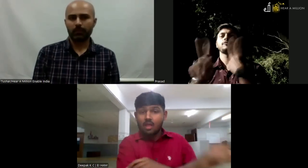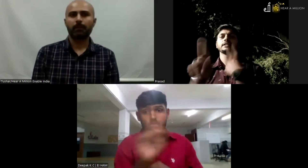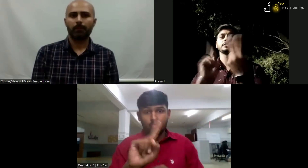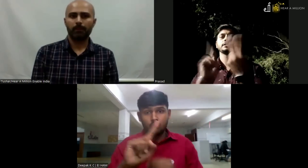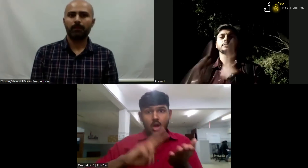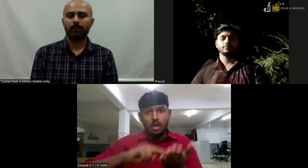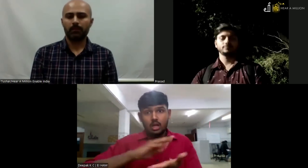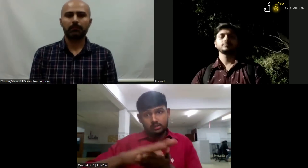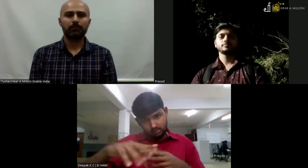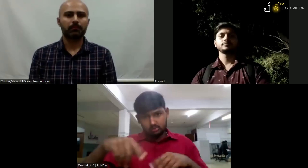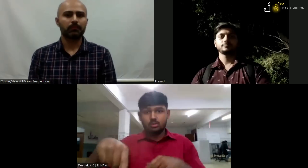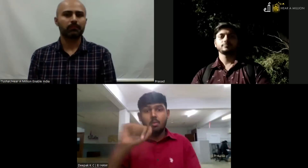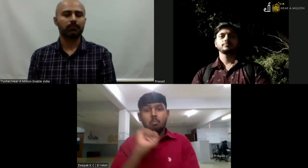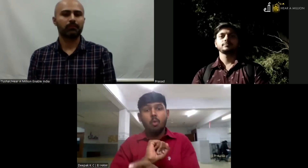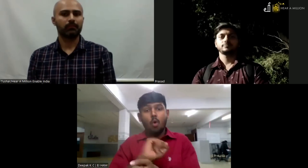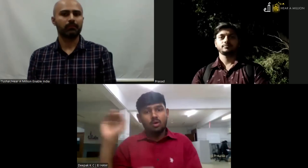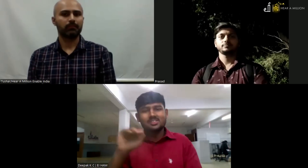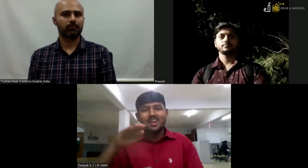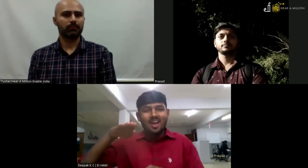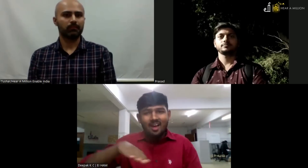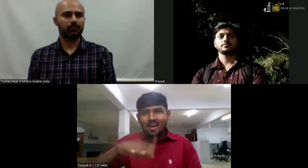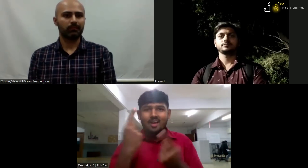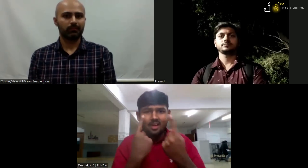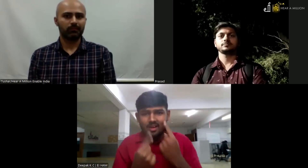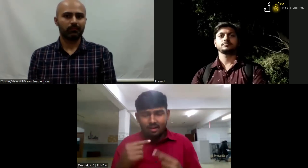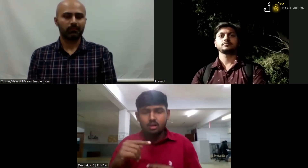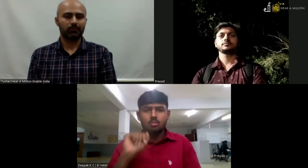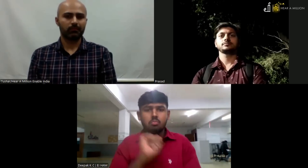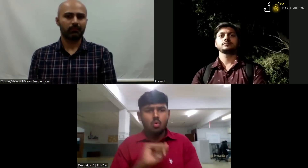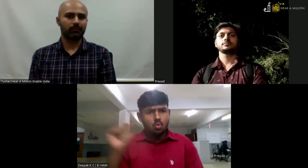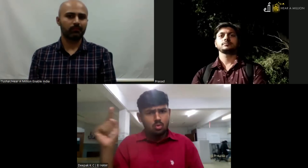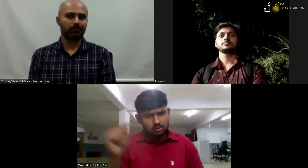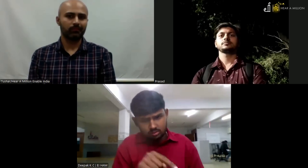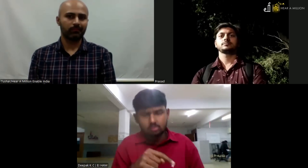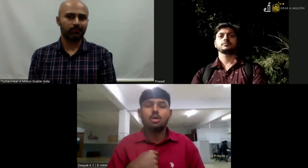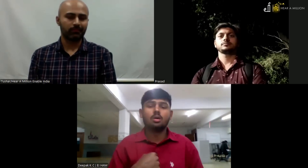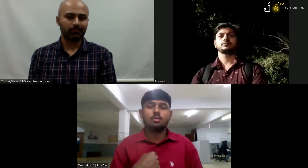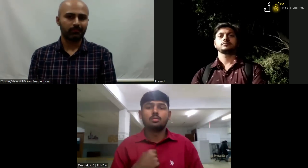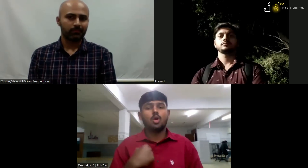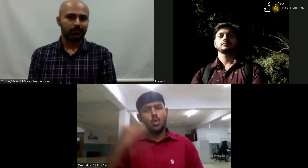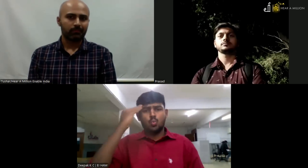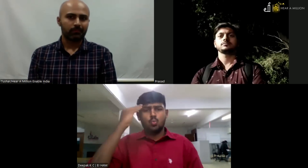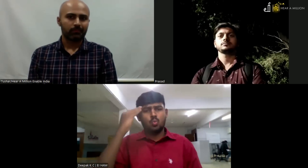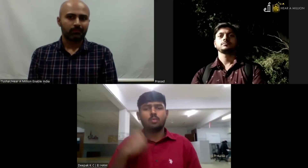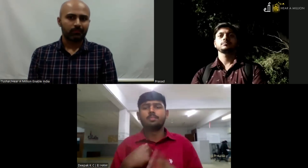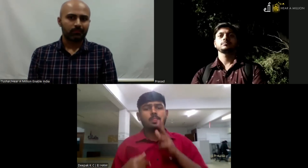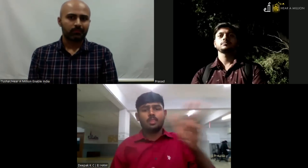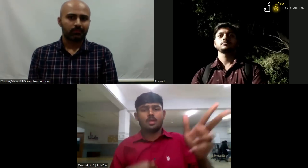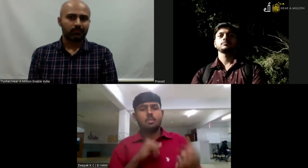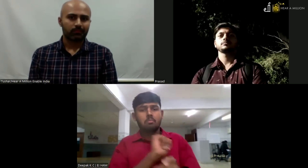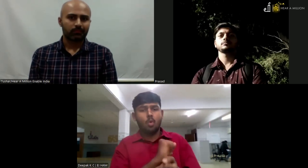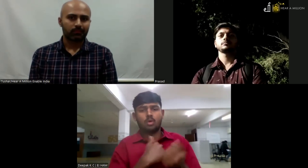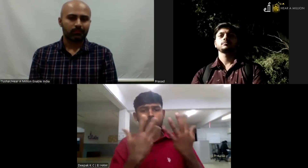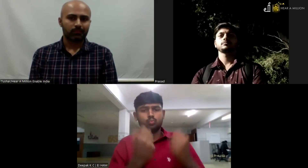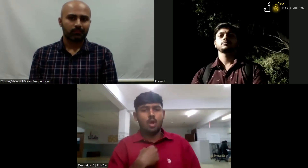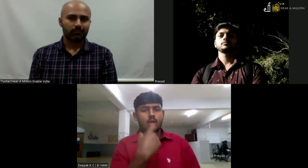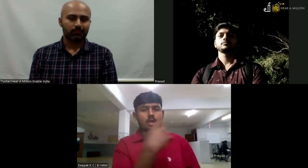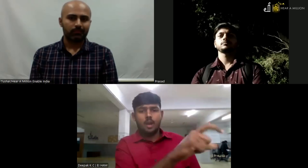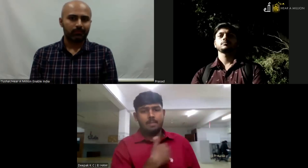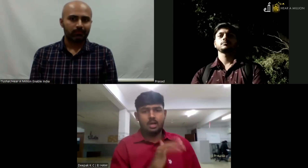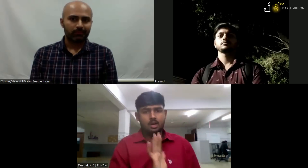highway, not on a city road. So there are these patrol cars. So the patrol car